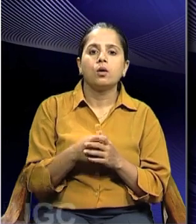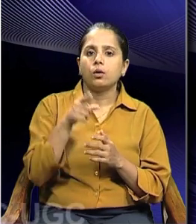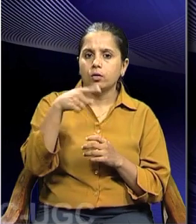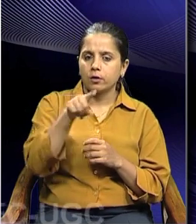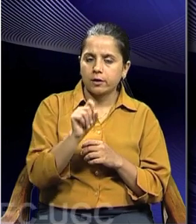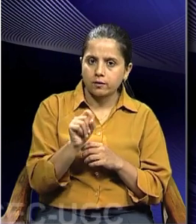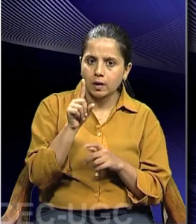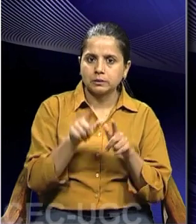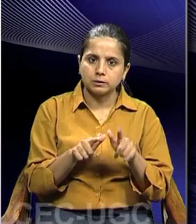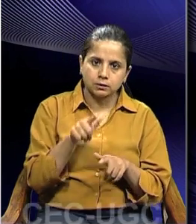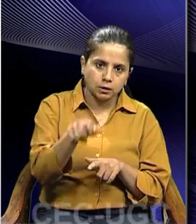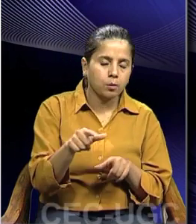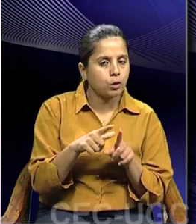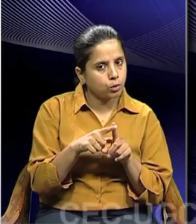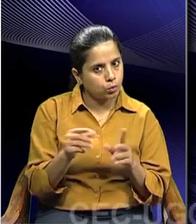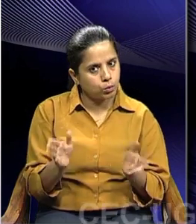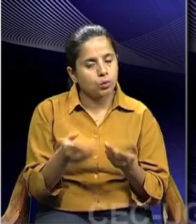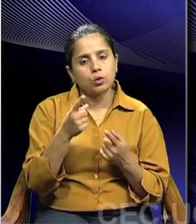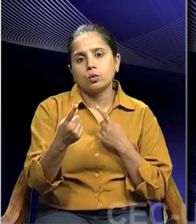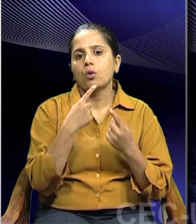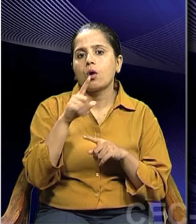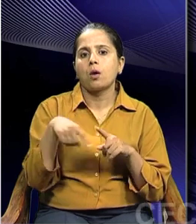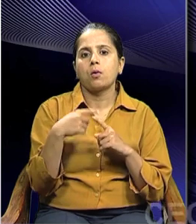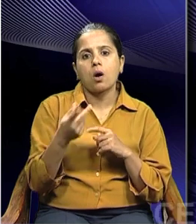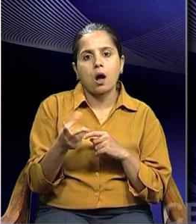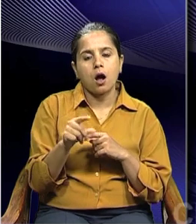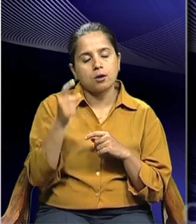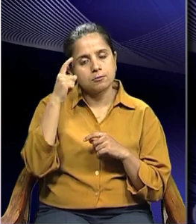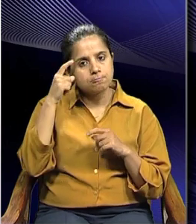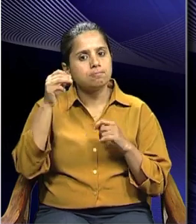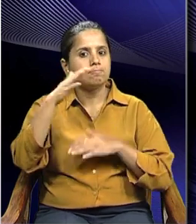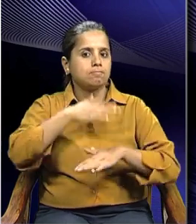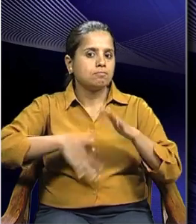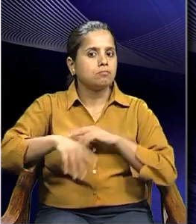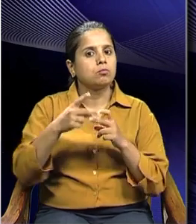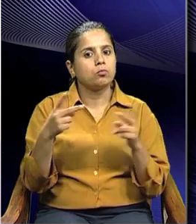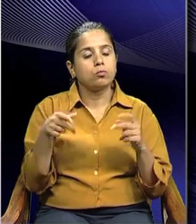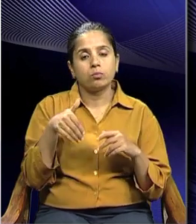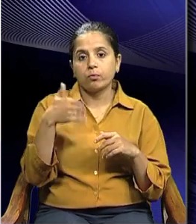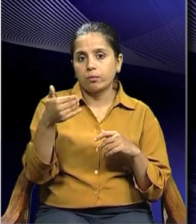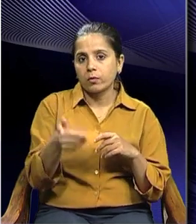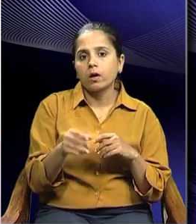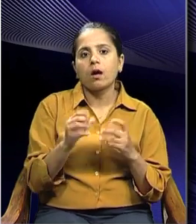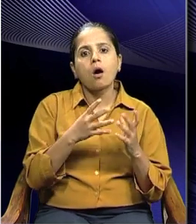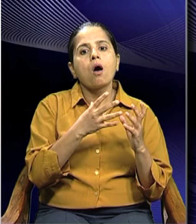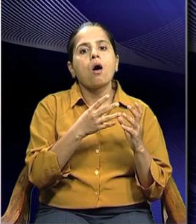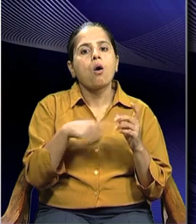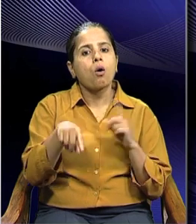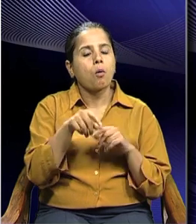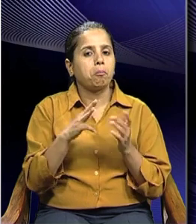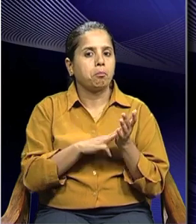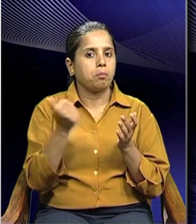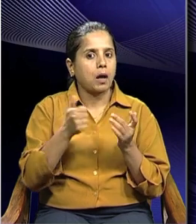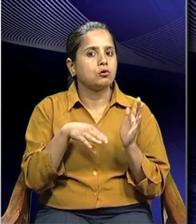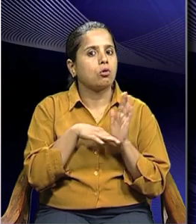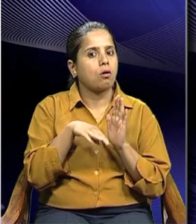take your first step at this level, where you talk about reinventing the industry, and then eventually it percolates down to managerial level in